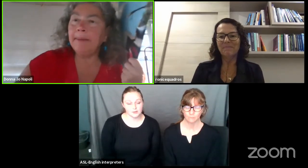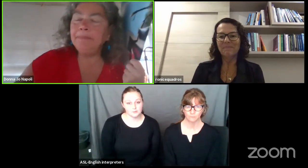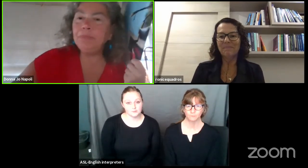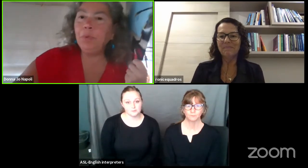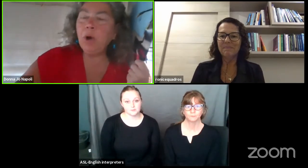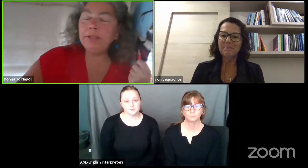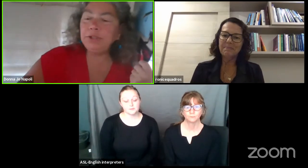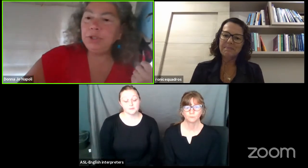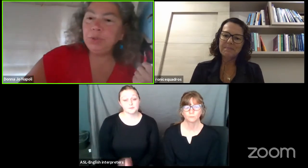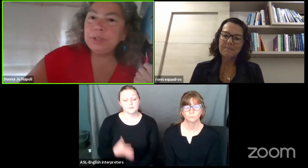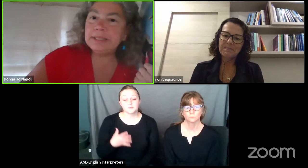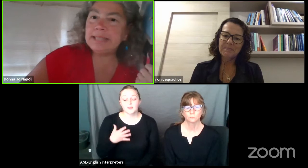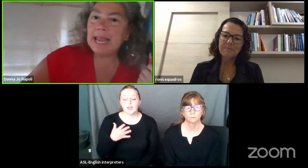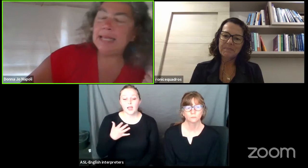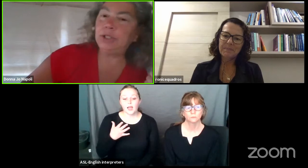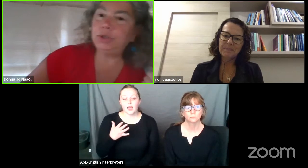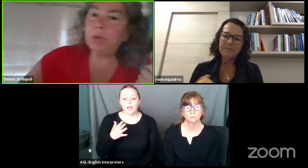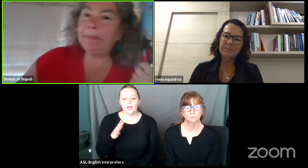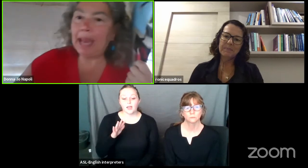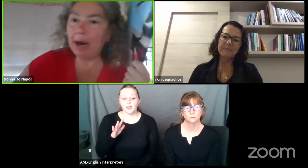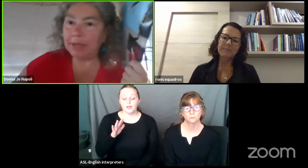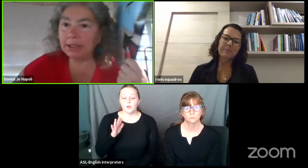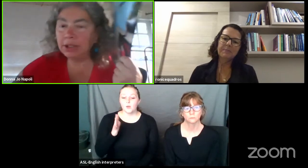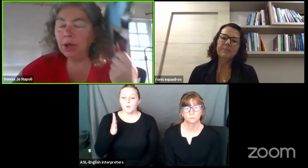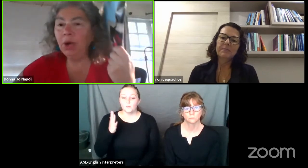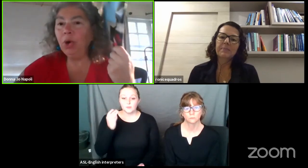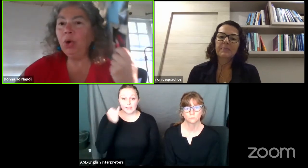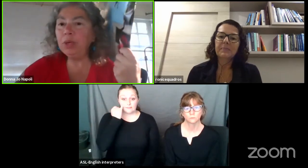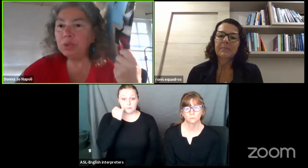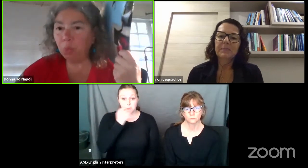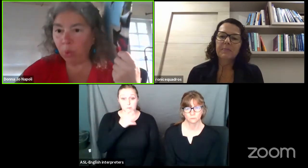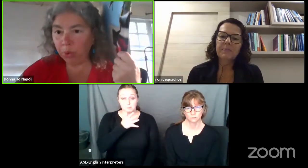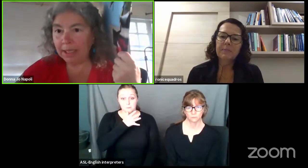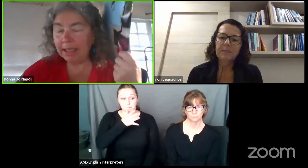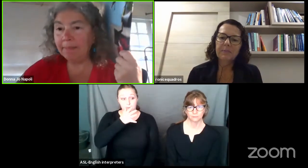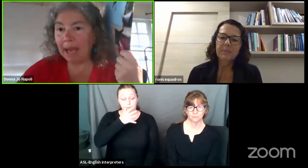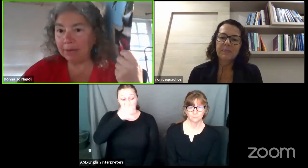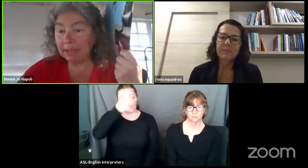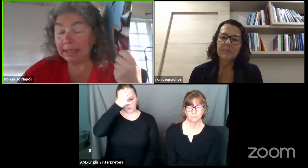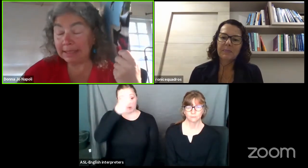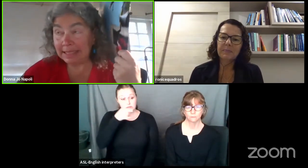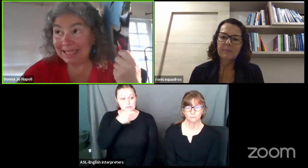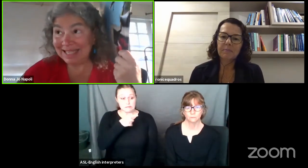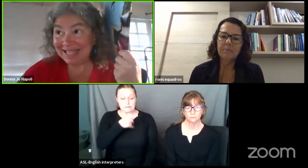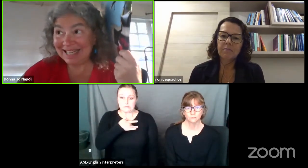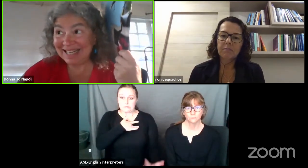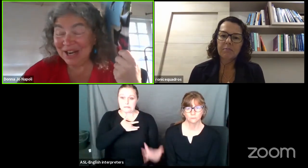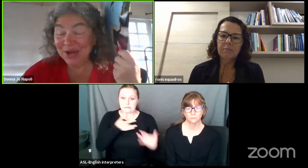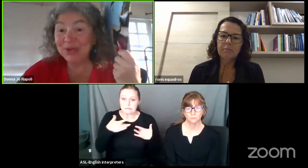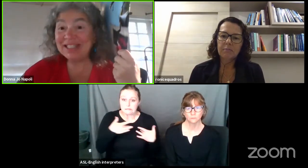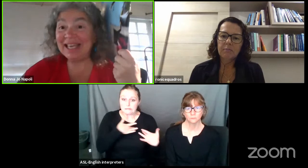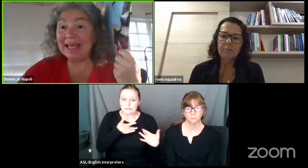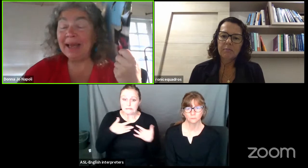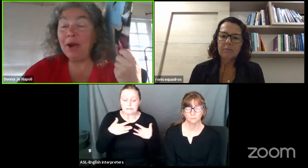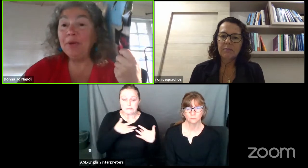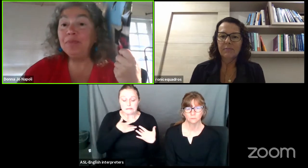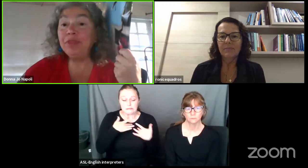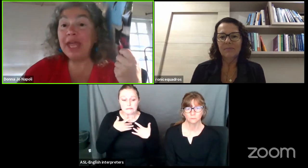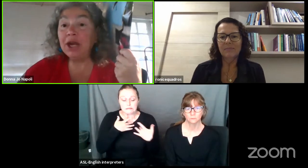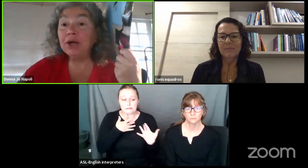And what do you say to a parent who is worried about